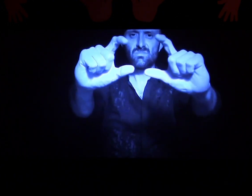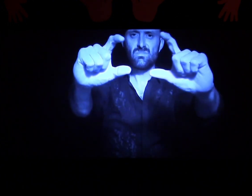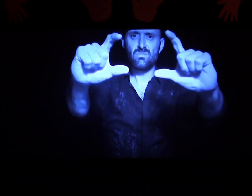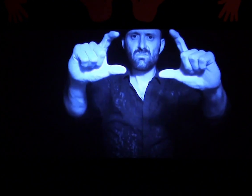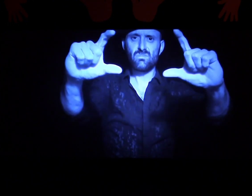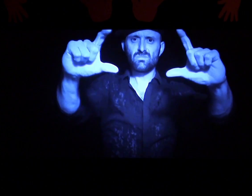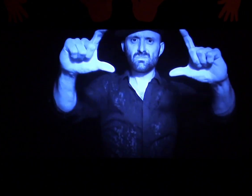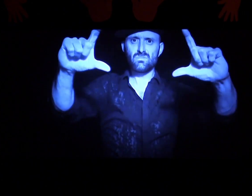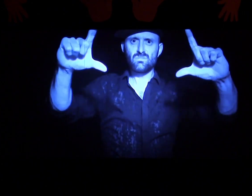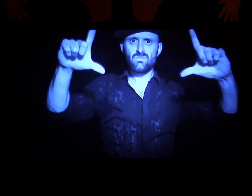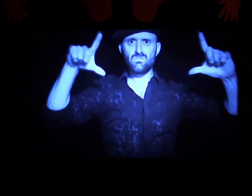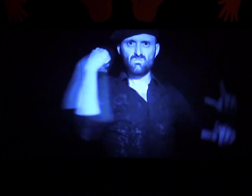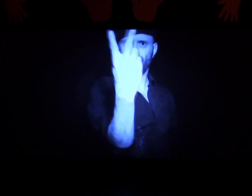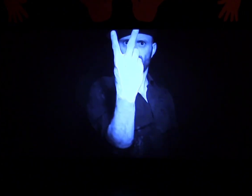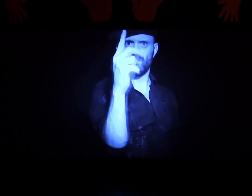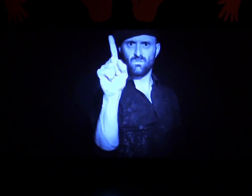approaches the clock.